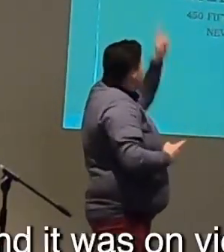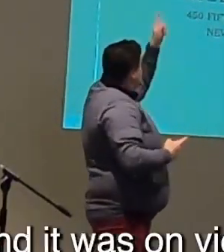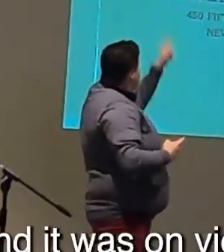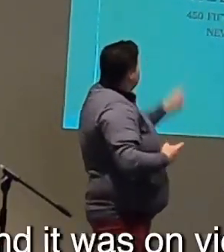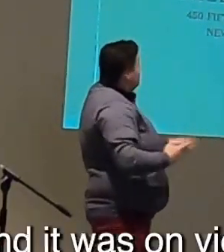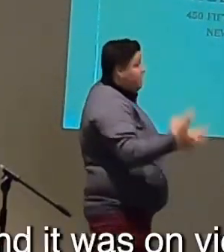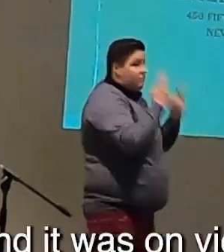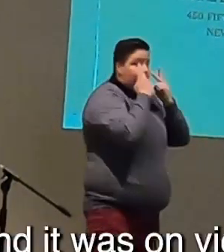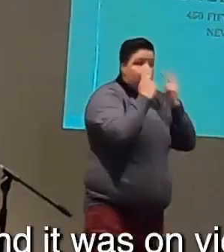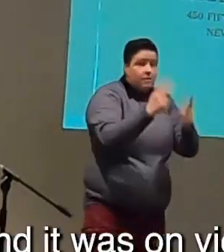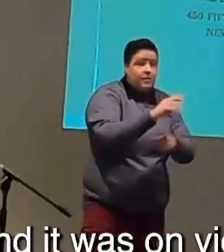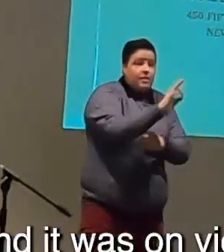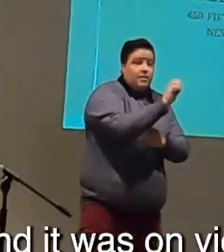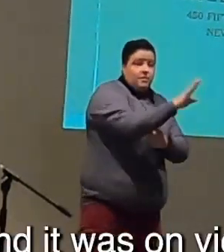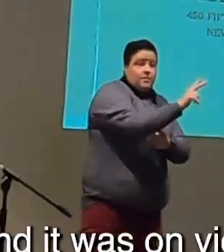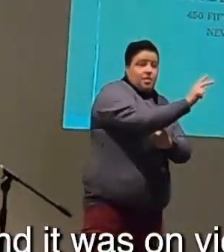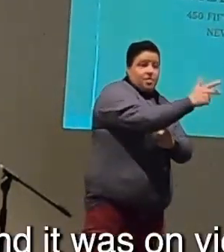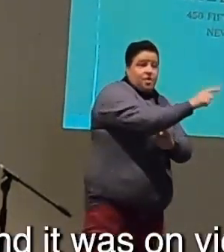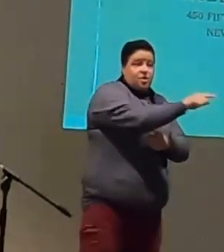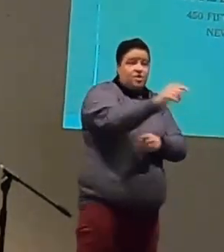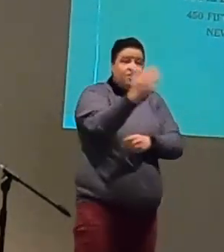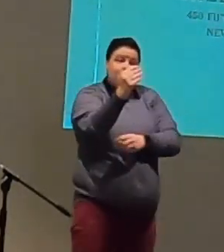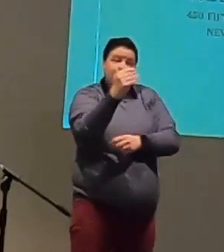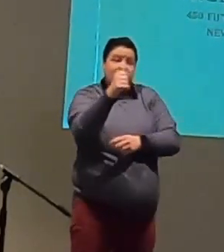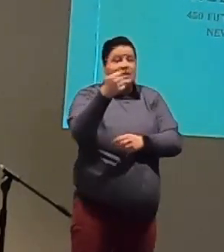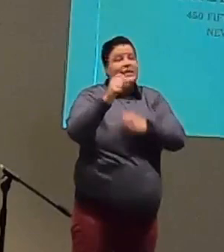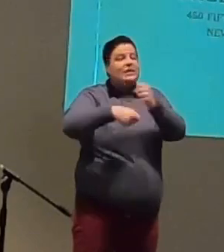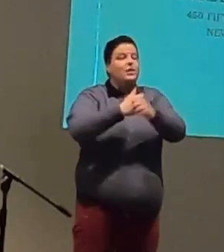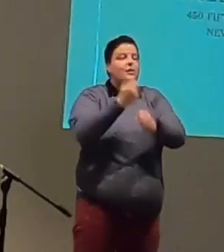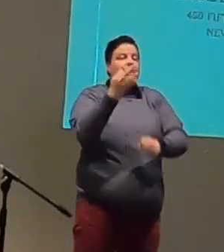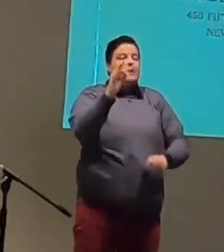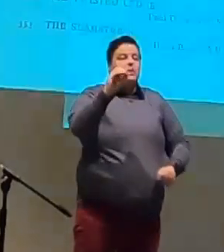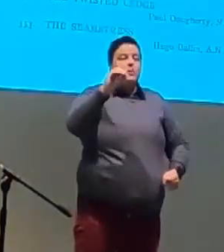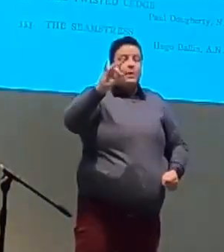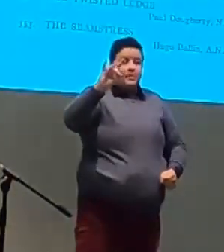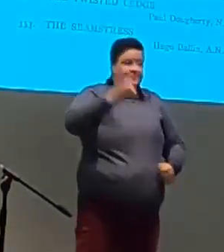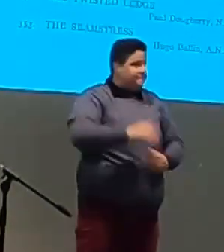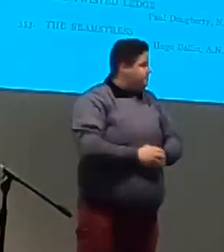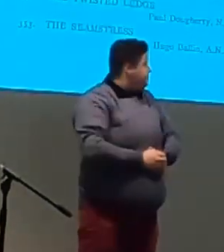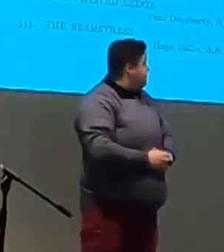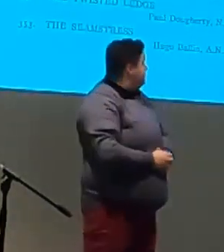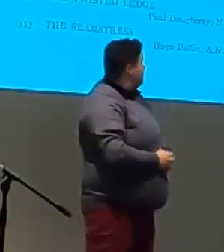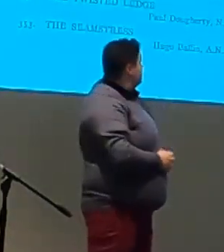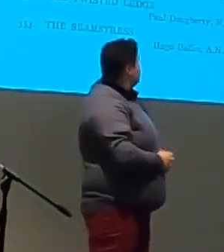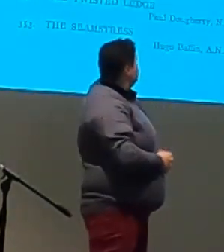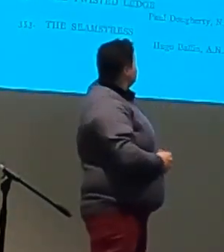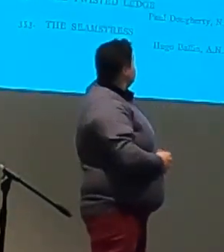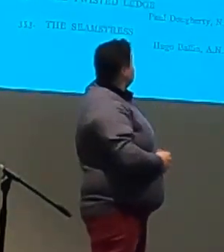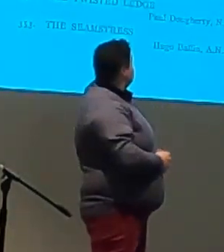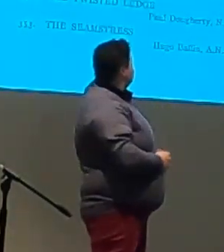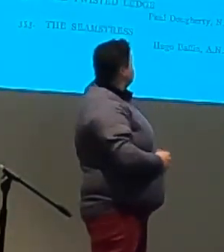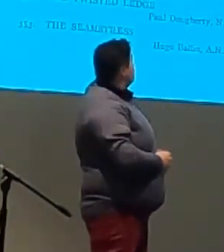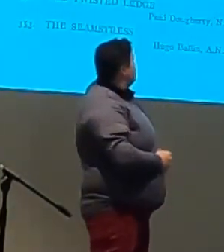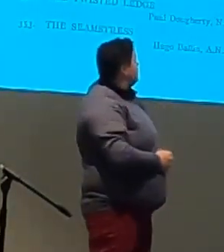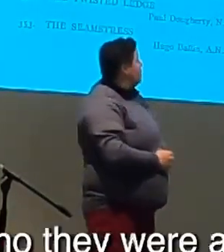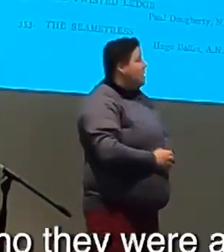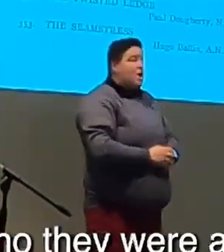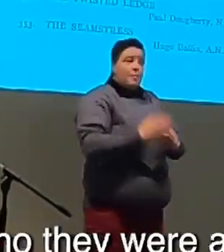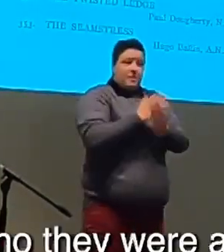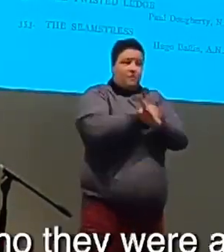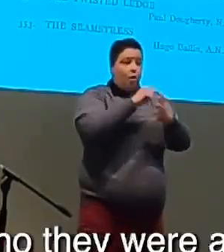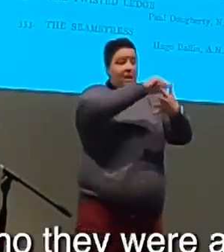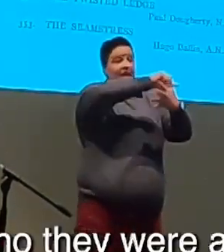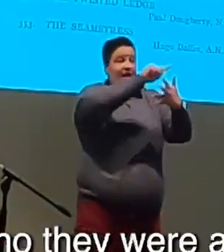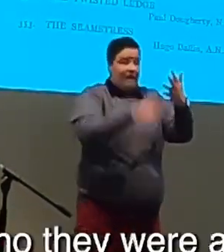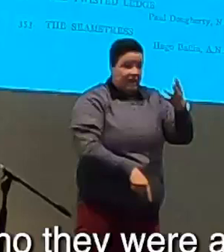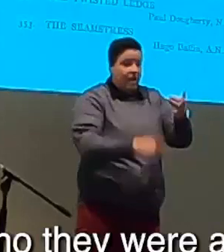on view from February 3rd to the 15th, 1908. Before we go into the 8, who they